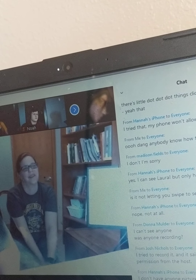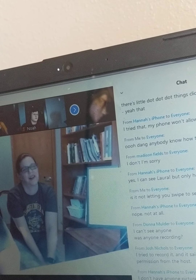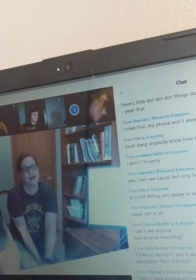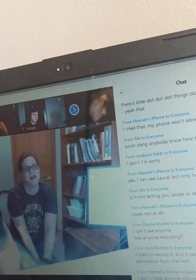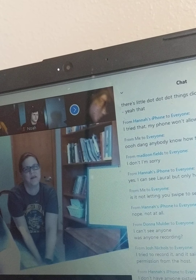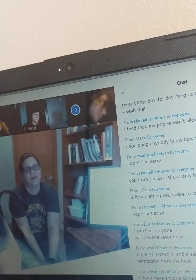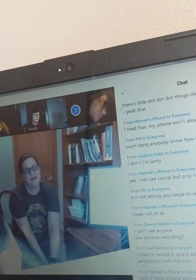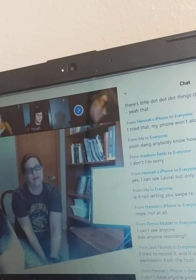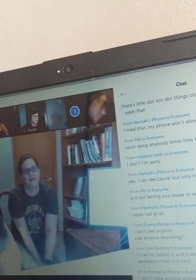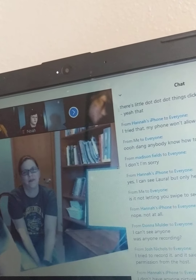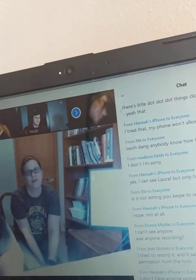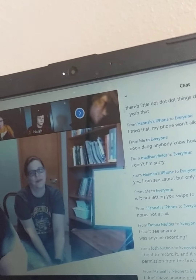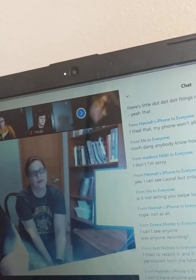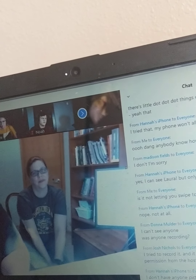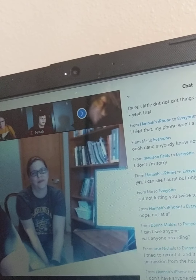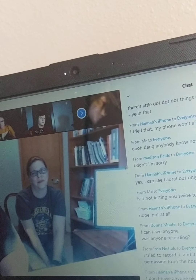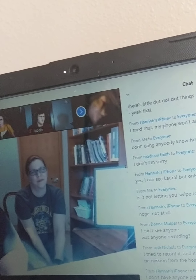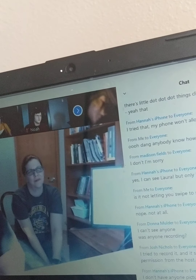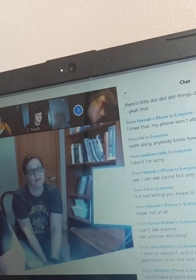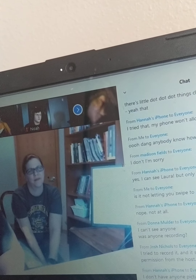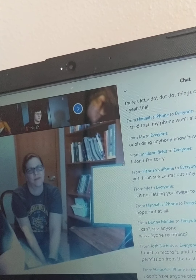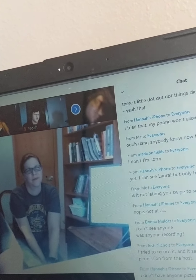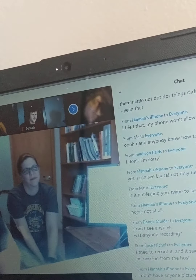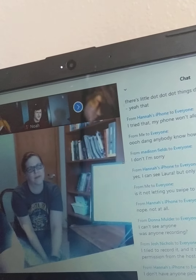a minute so I can check everyone's picture.